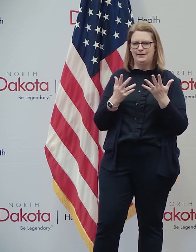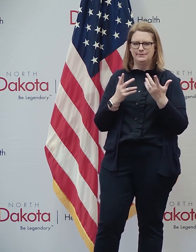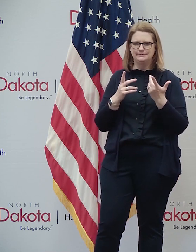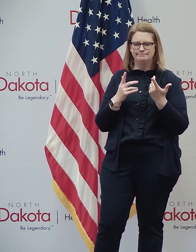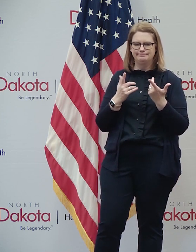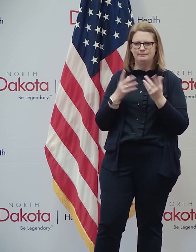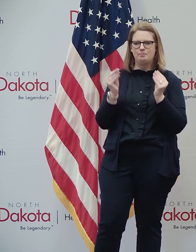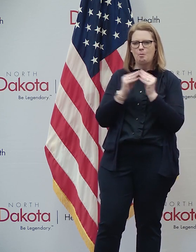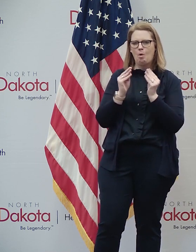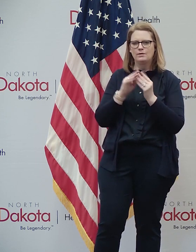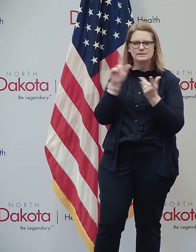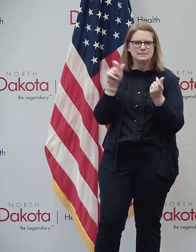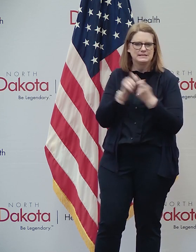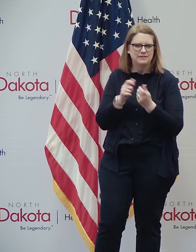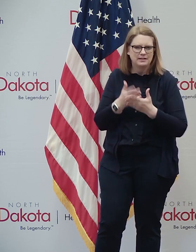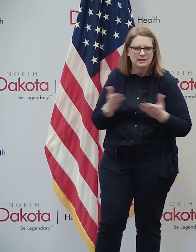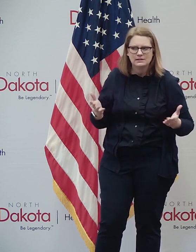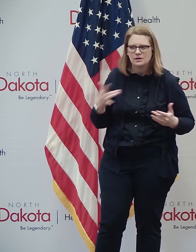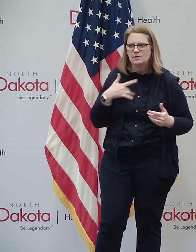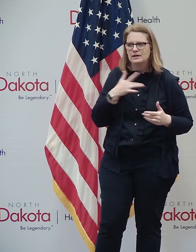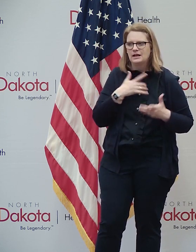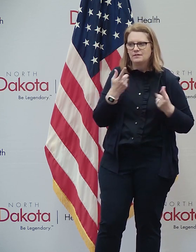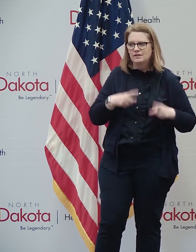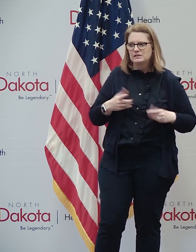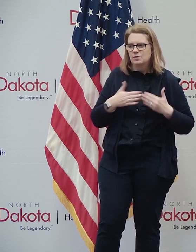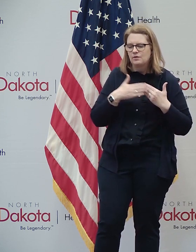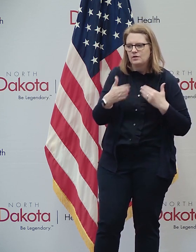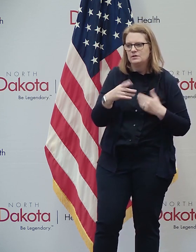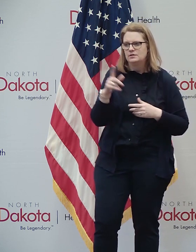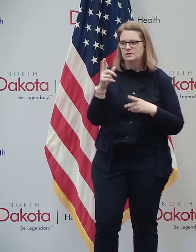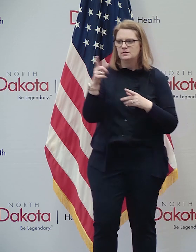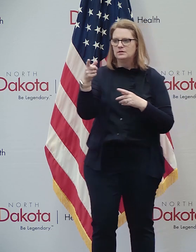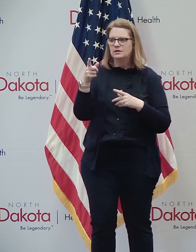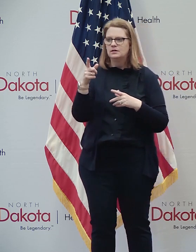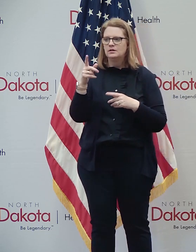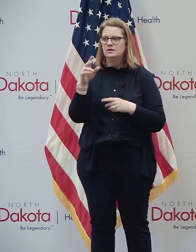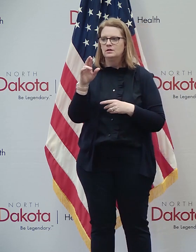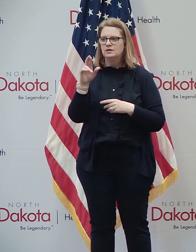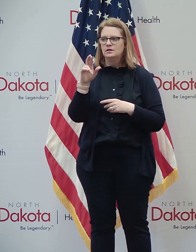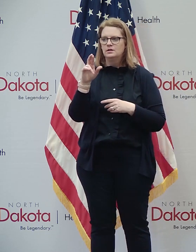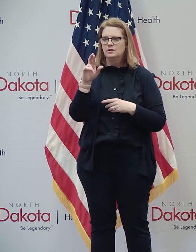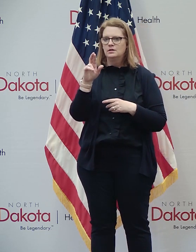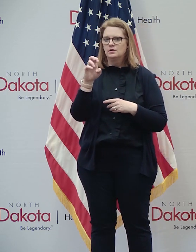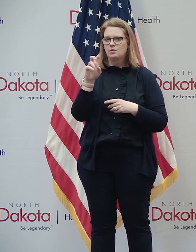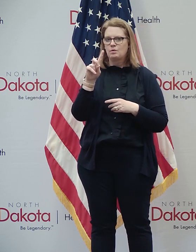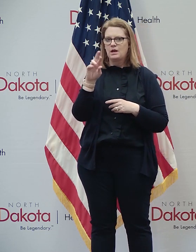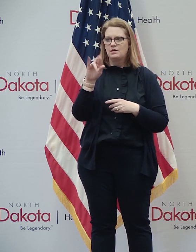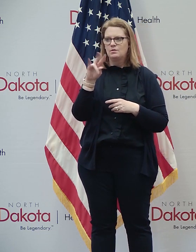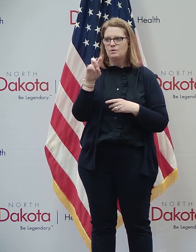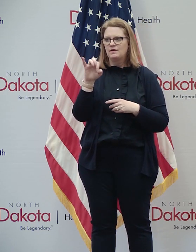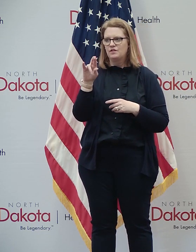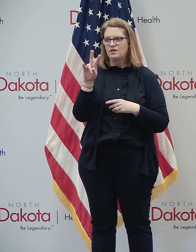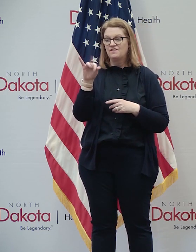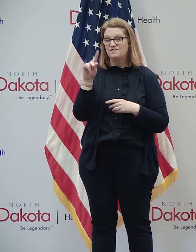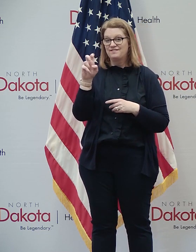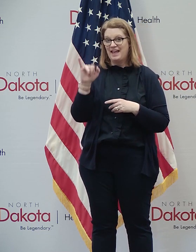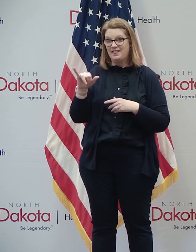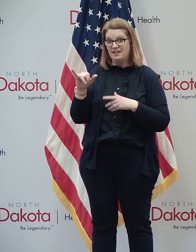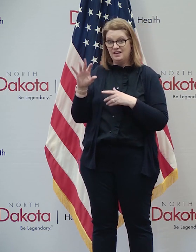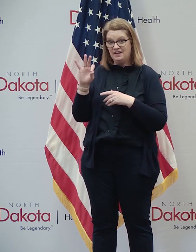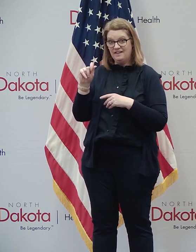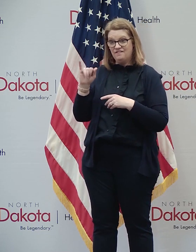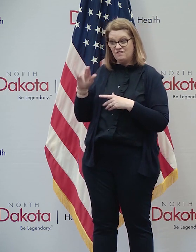different types of business, and I'm sure here that there won't be a one-size-fits-all for even a thing called larger groups. There's going to have to be